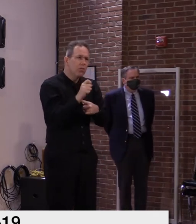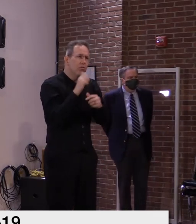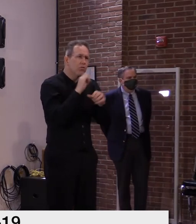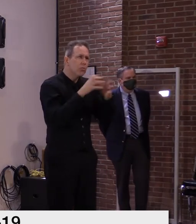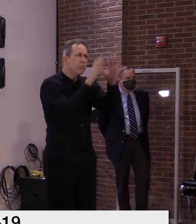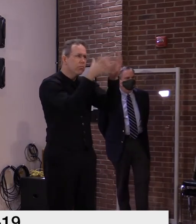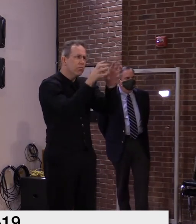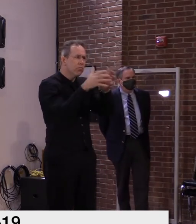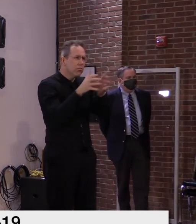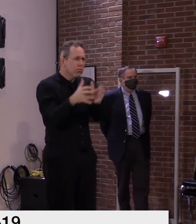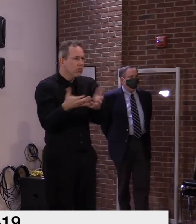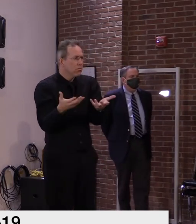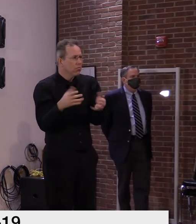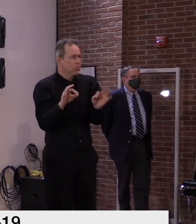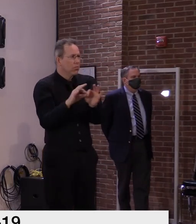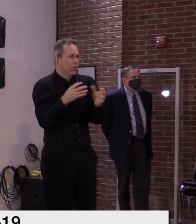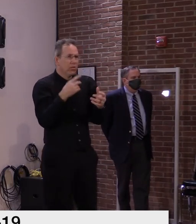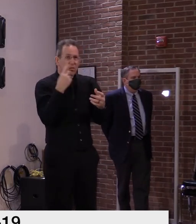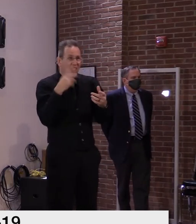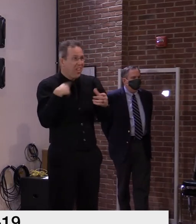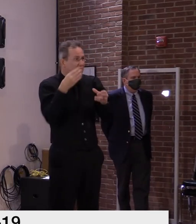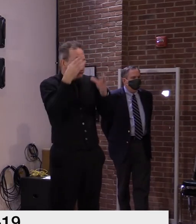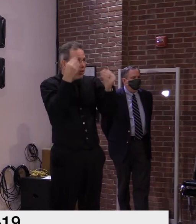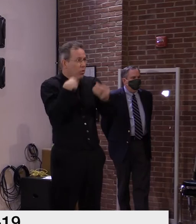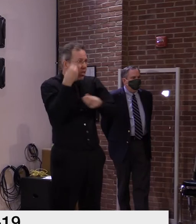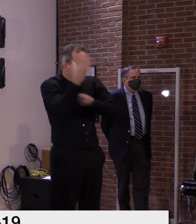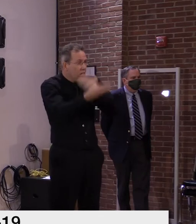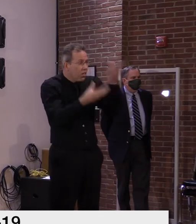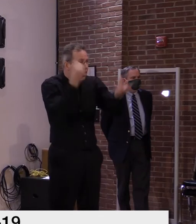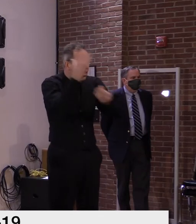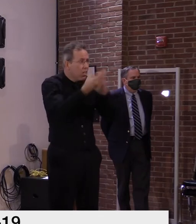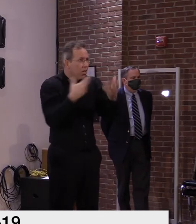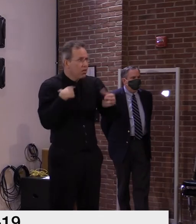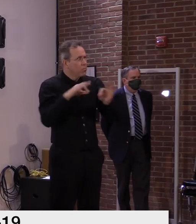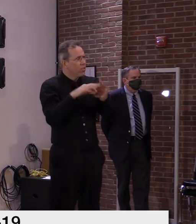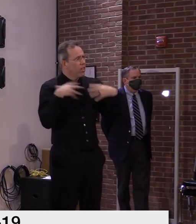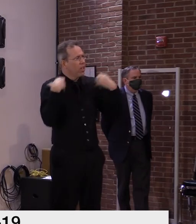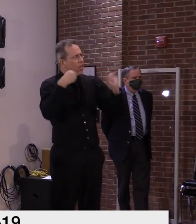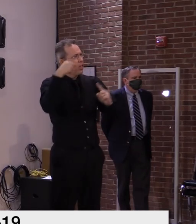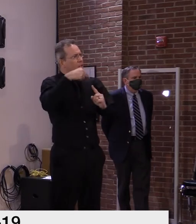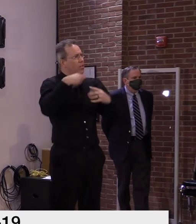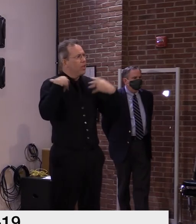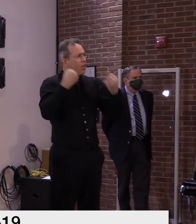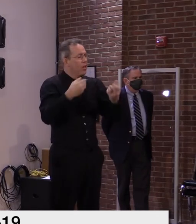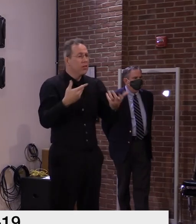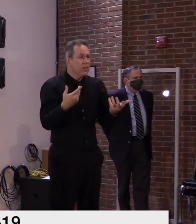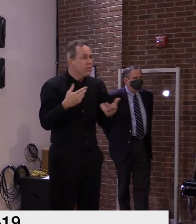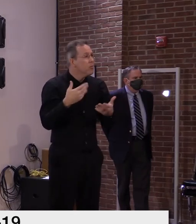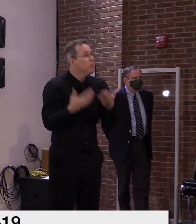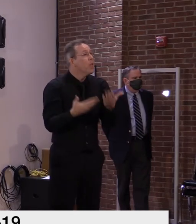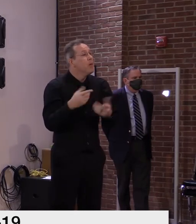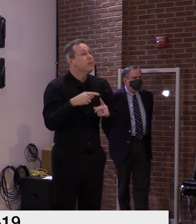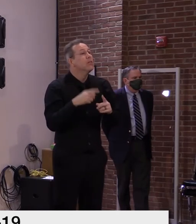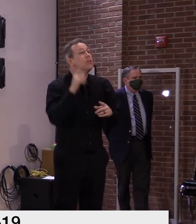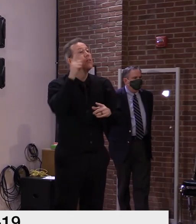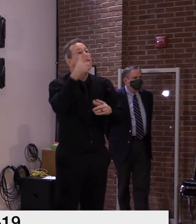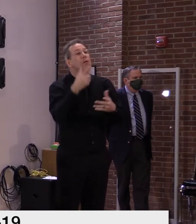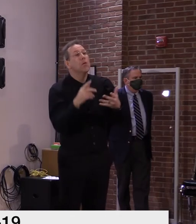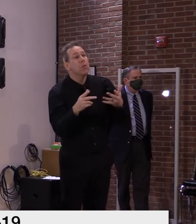today. So we may want to move forward if it removes some of the apprehension, if it